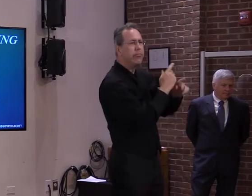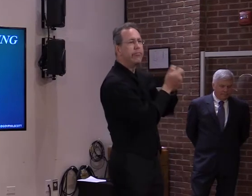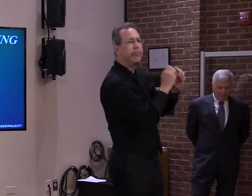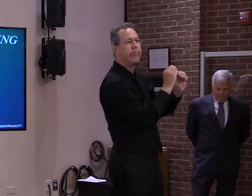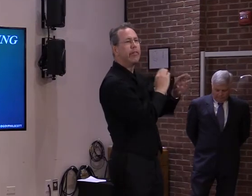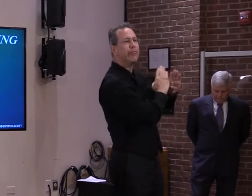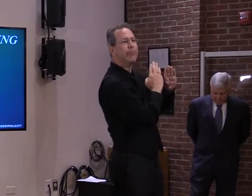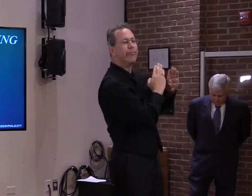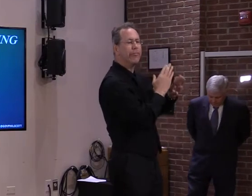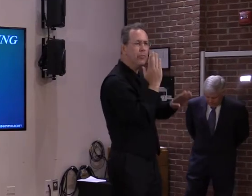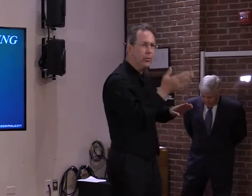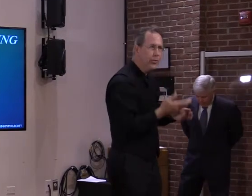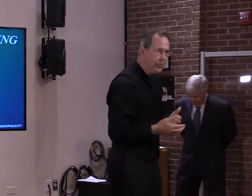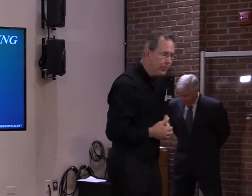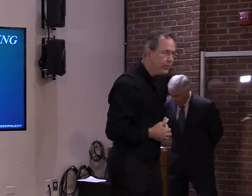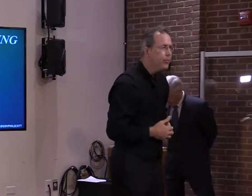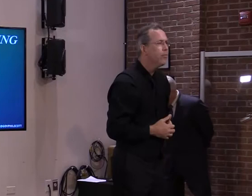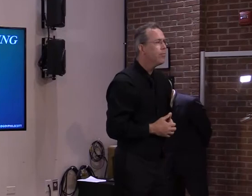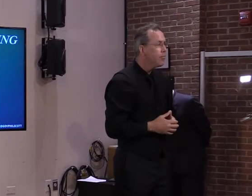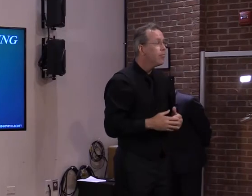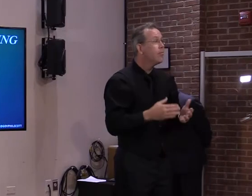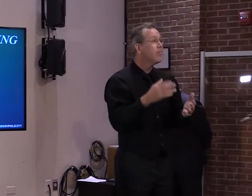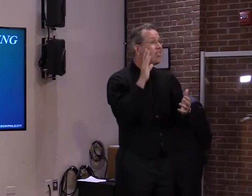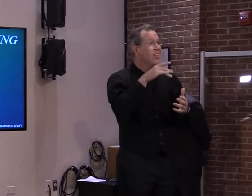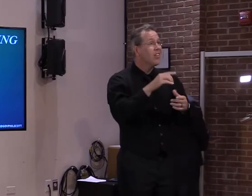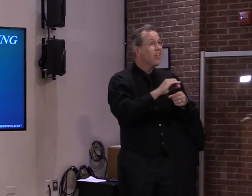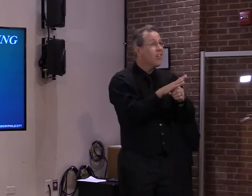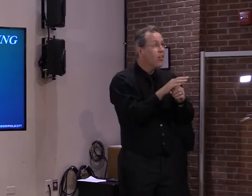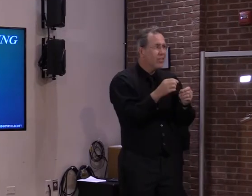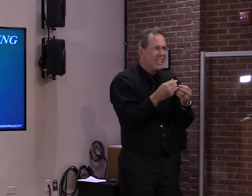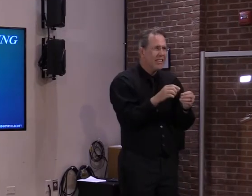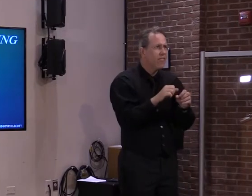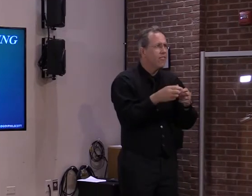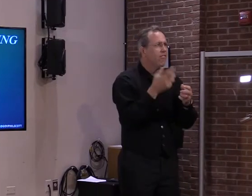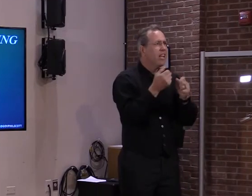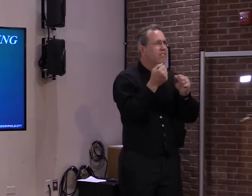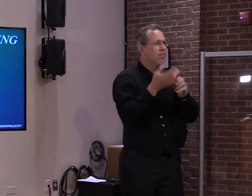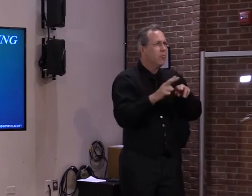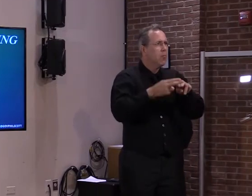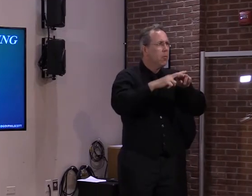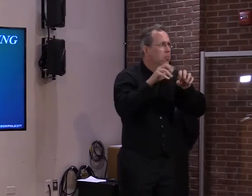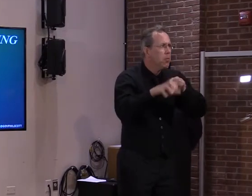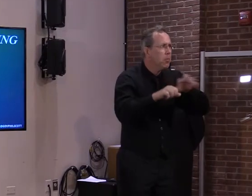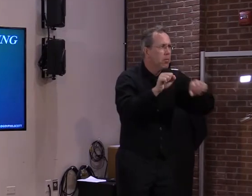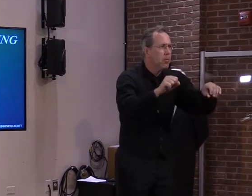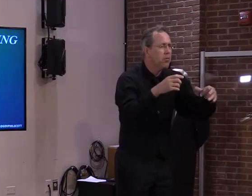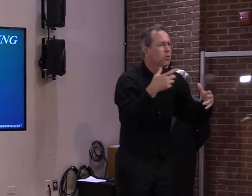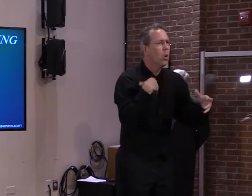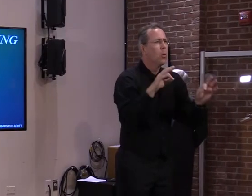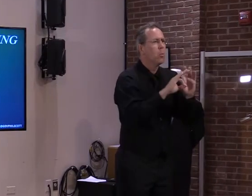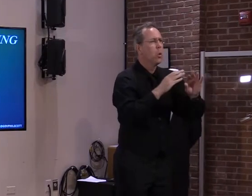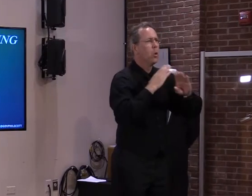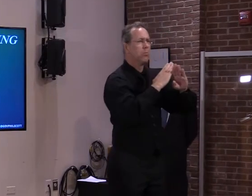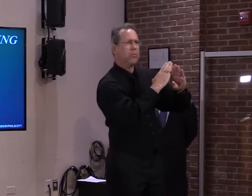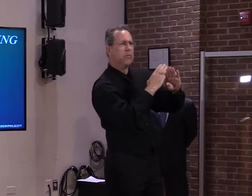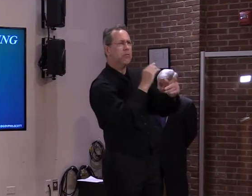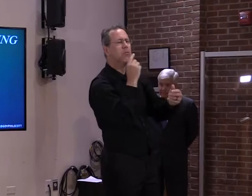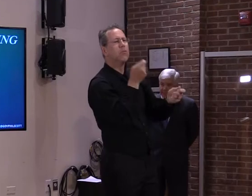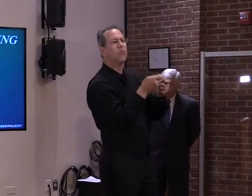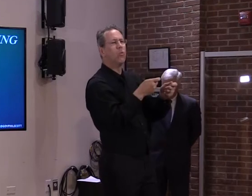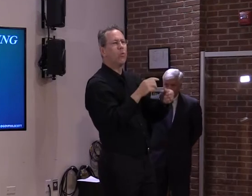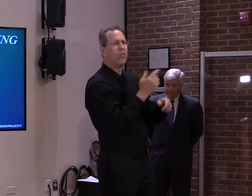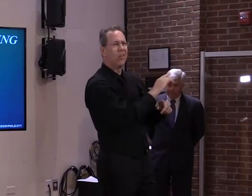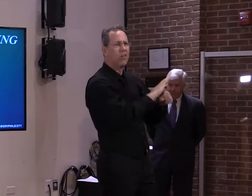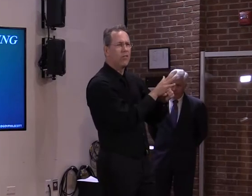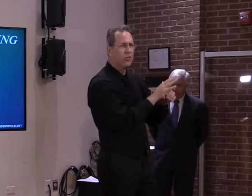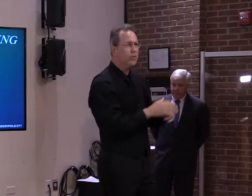So it's a concern, but we're in good shape here in Vermont. You know, no other state is as